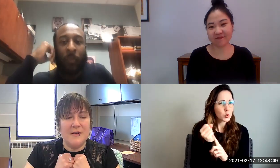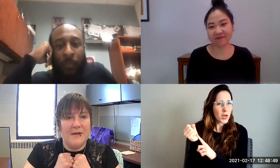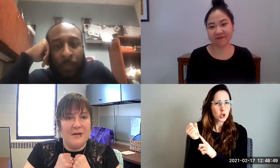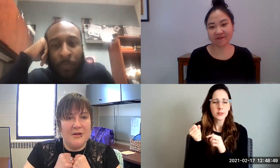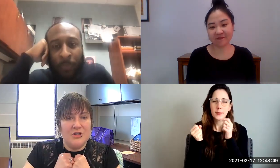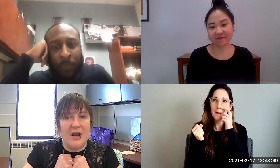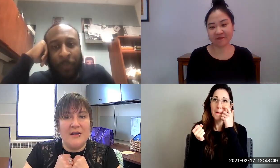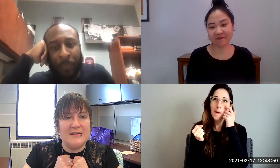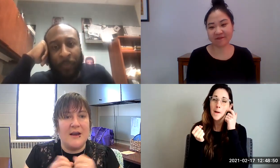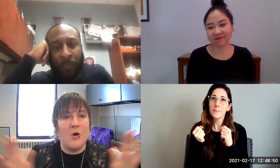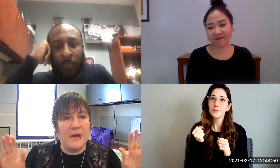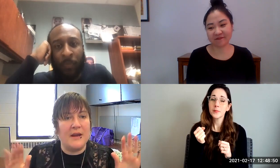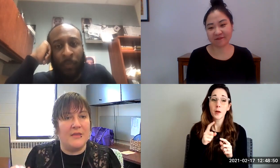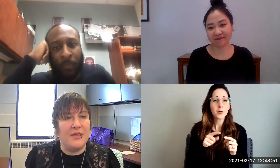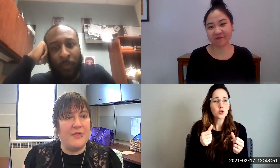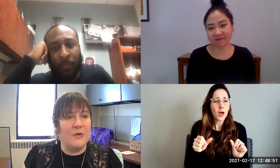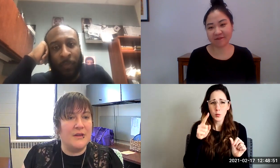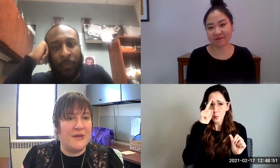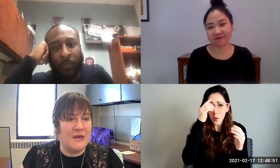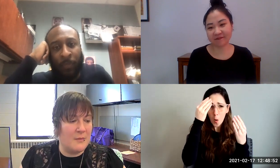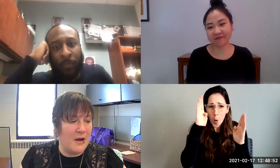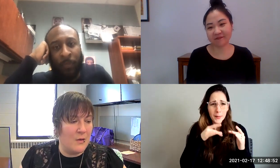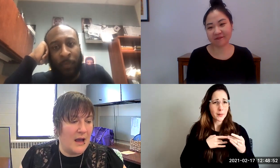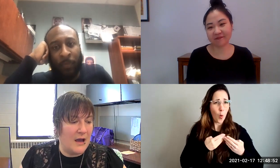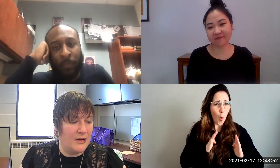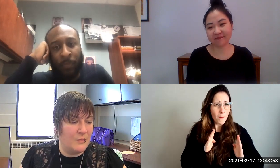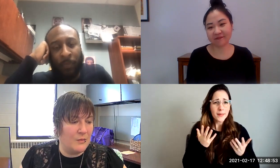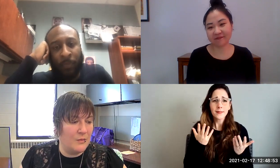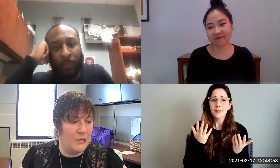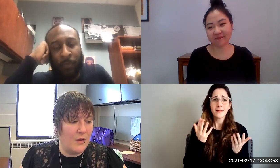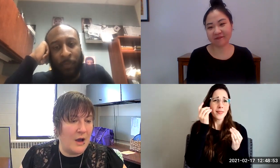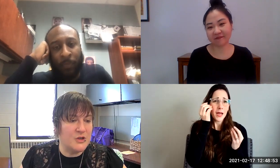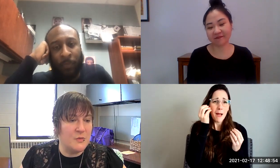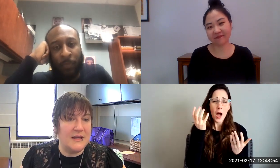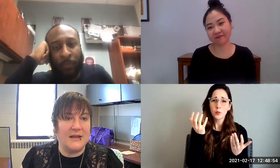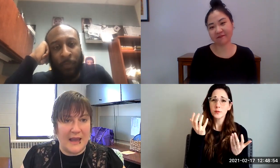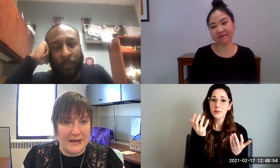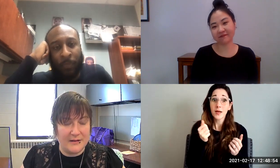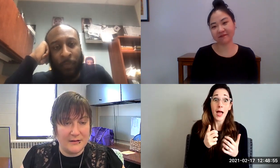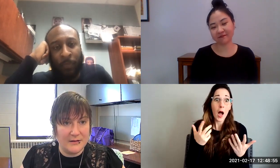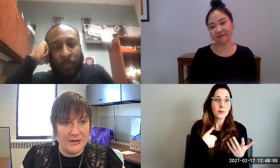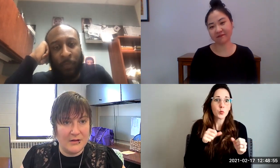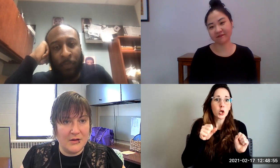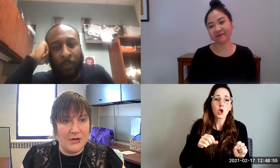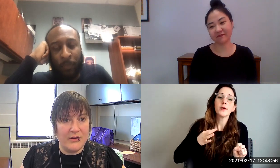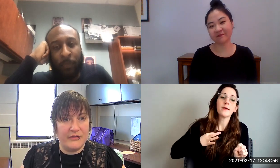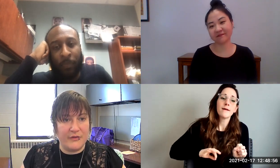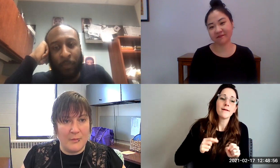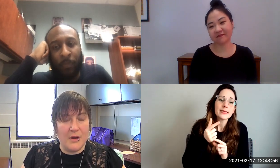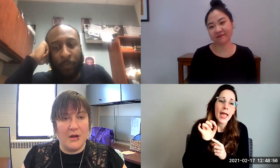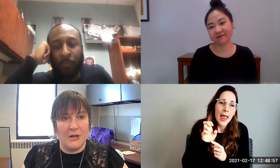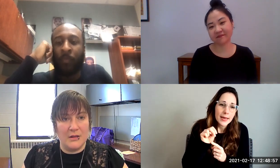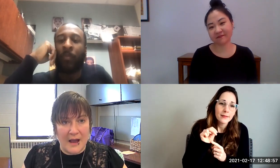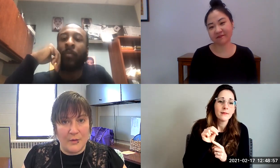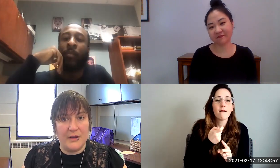just trying to stay open and really thinking about how much we can gain